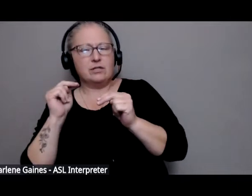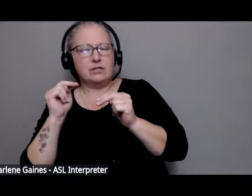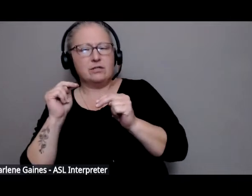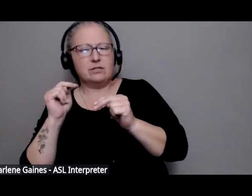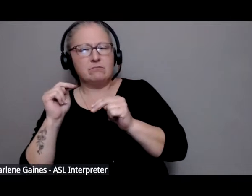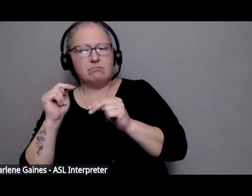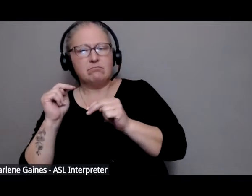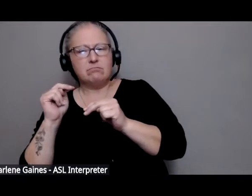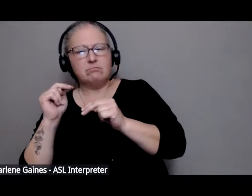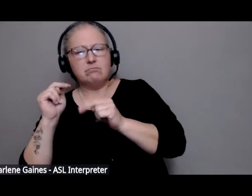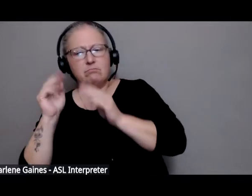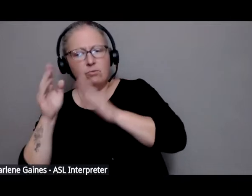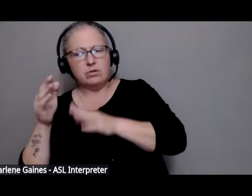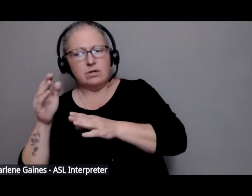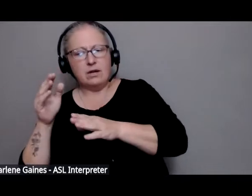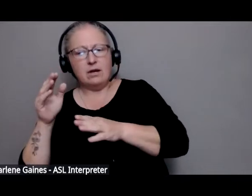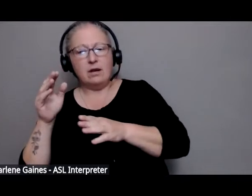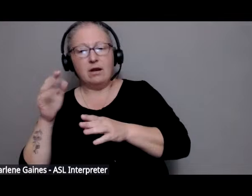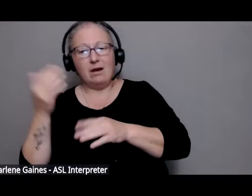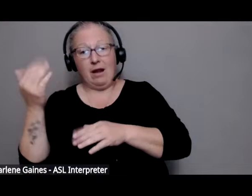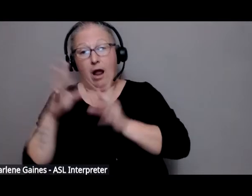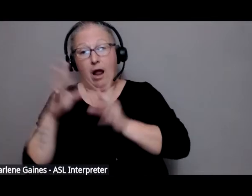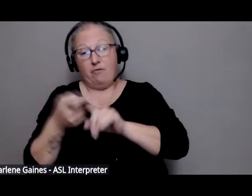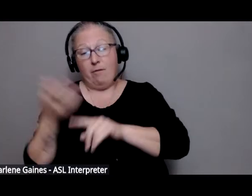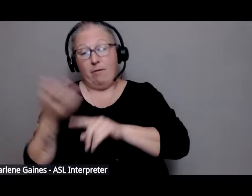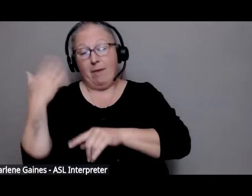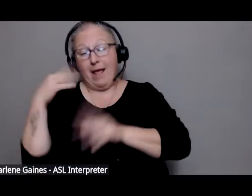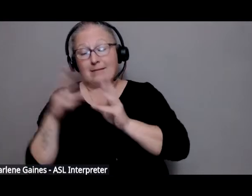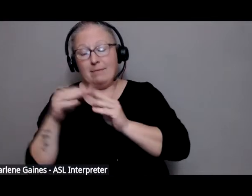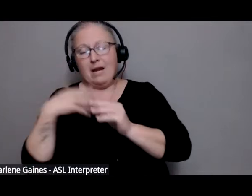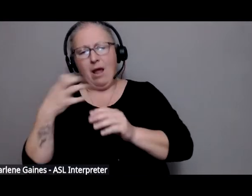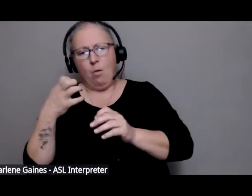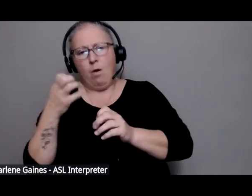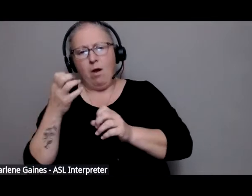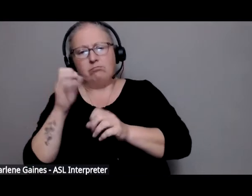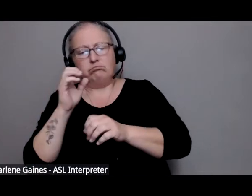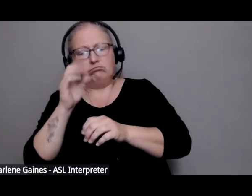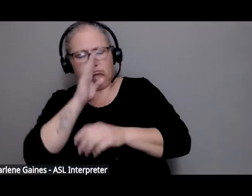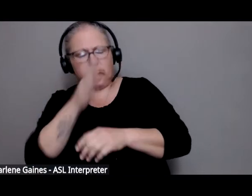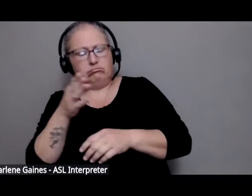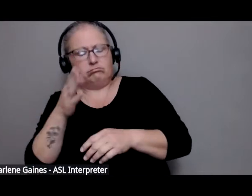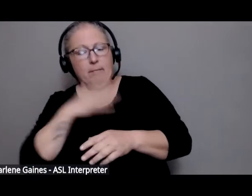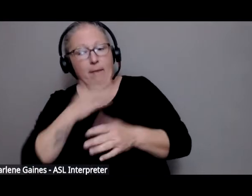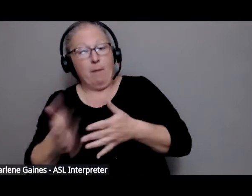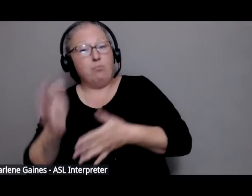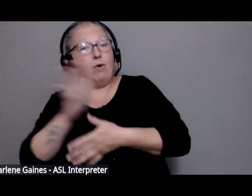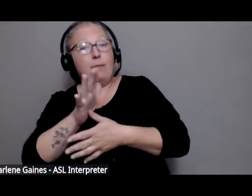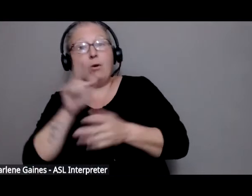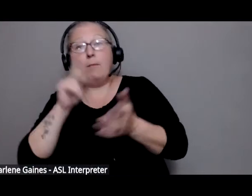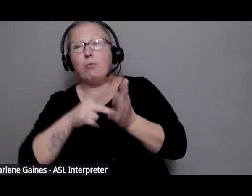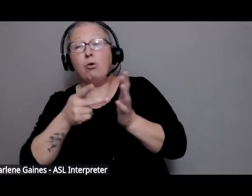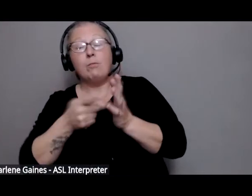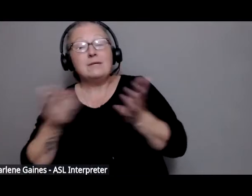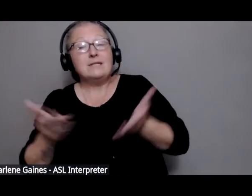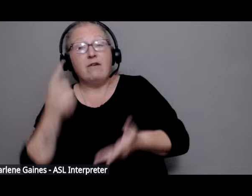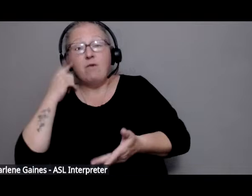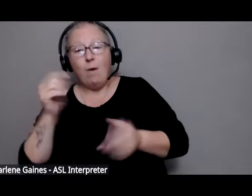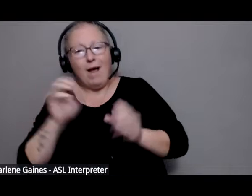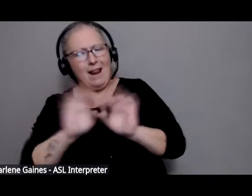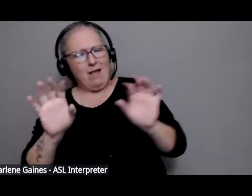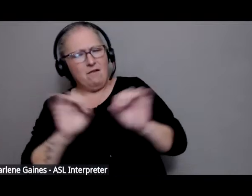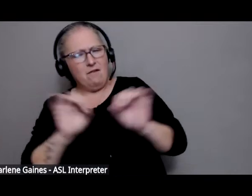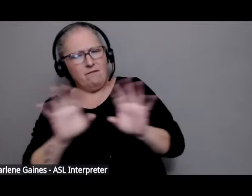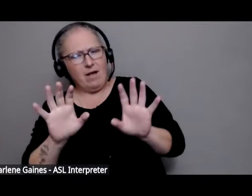of the reaction to my comments at the last meeting, I feel compelled to set the record straight. My primary purpose here tonight is to clarify